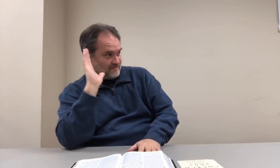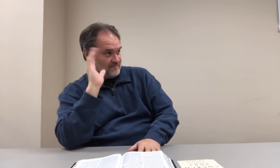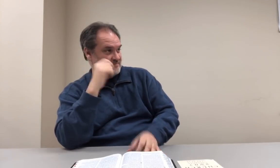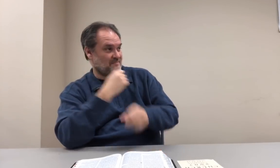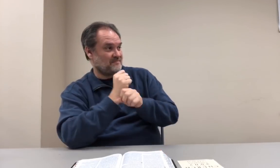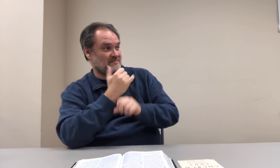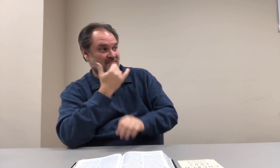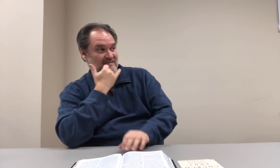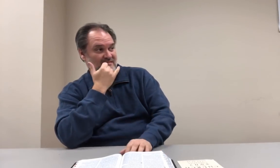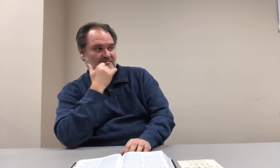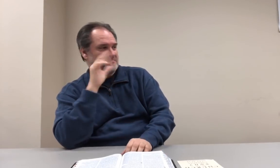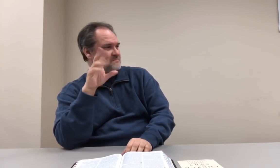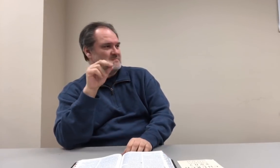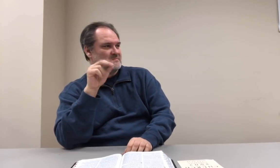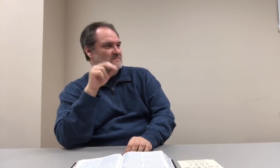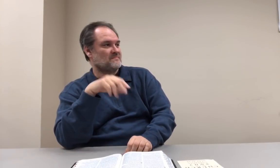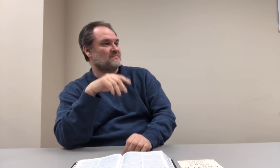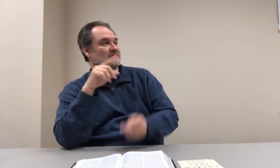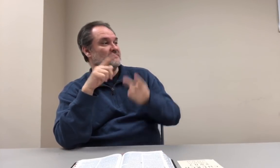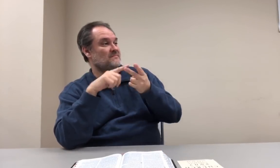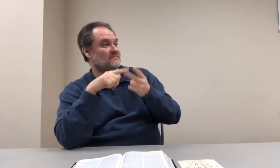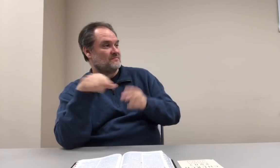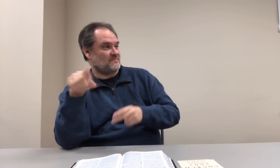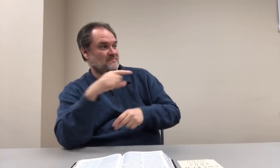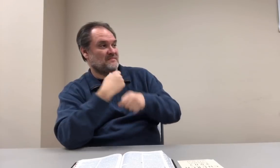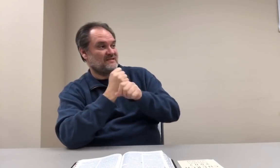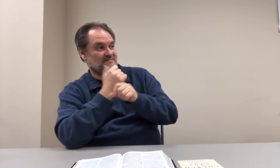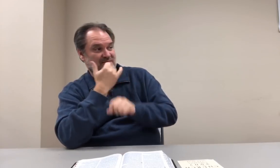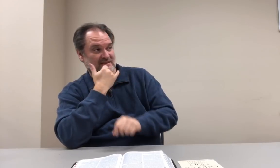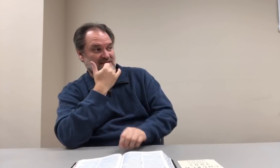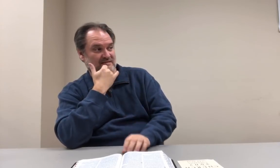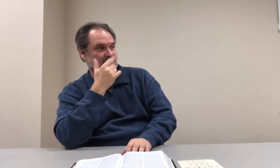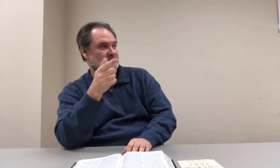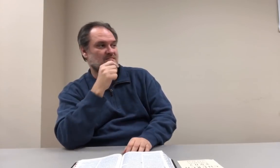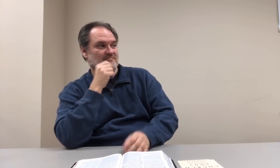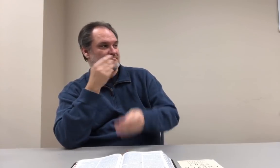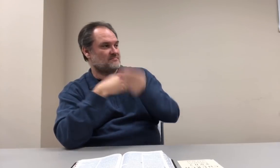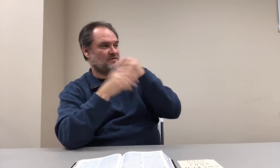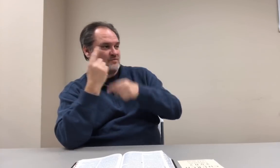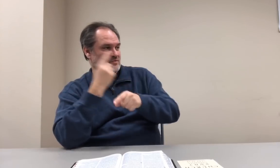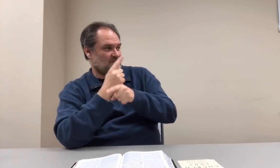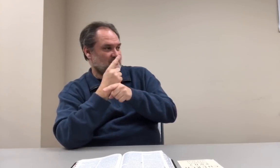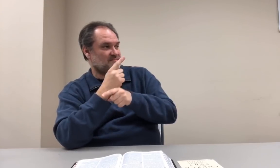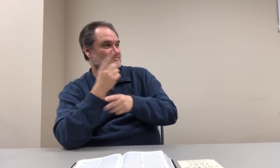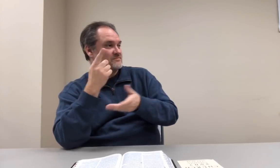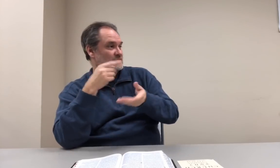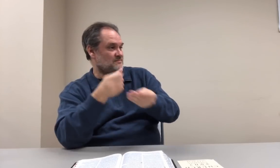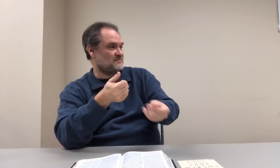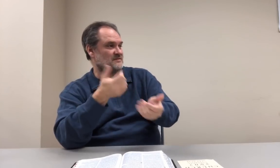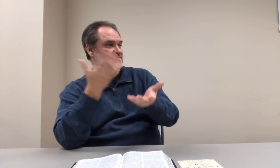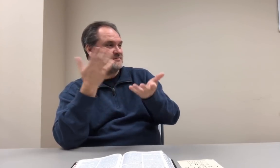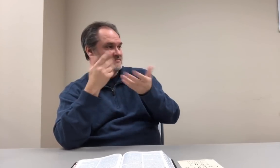day, right? In a different kind of being in the future. We can call God the one who was and is and is to